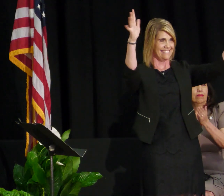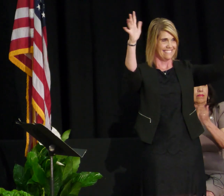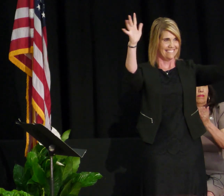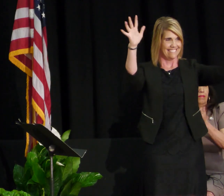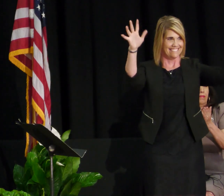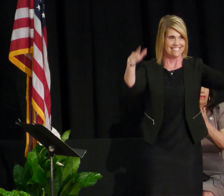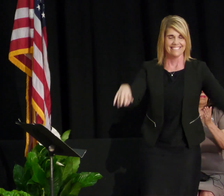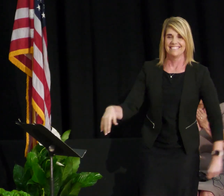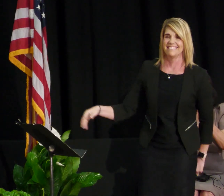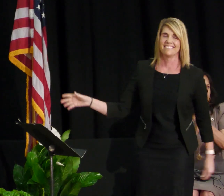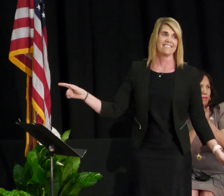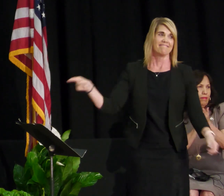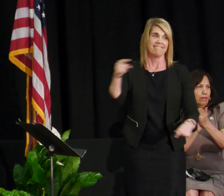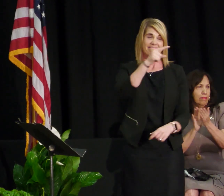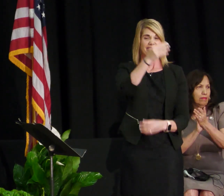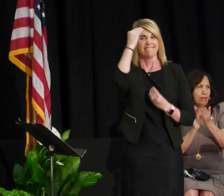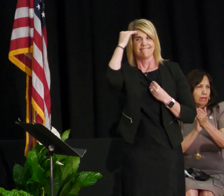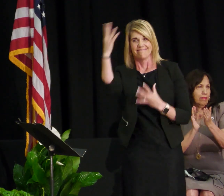Waves.